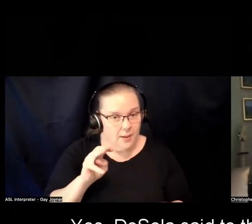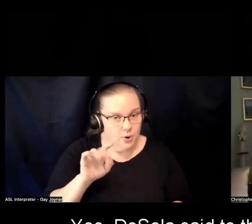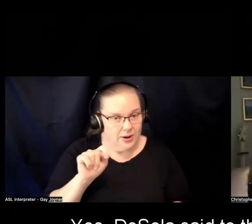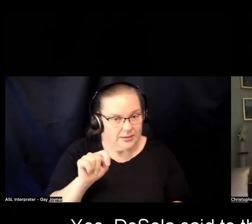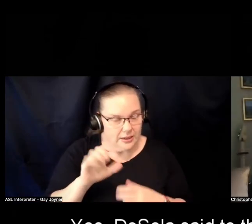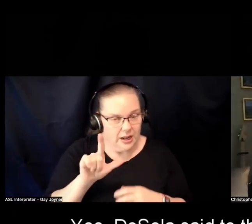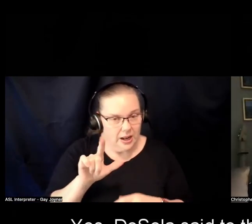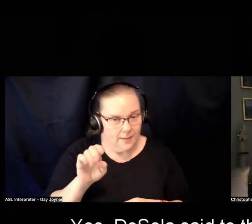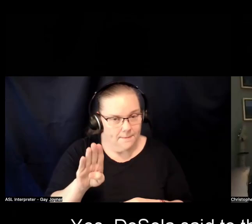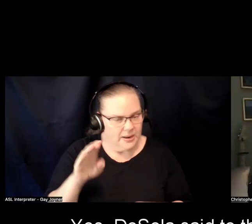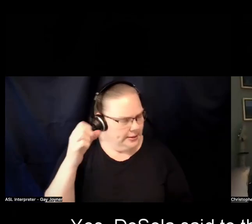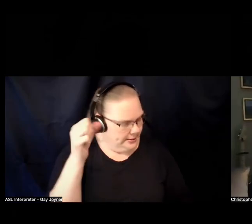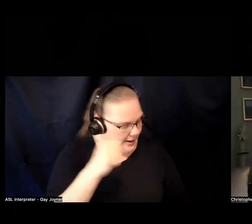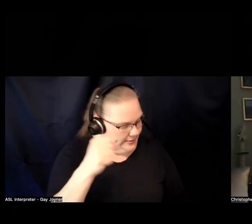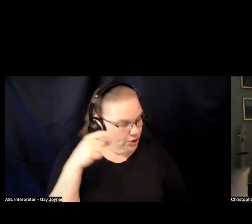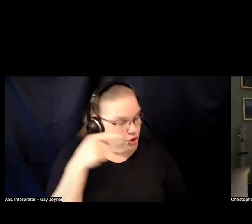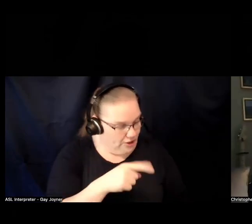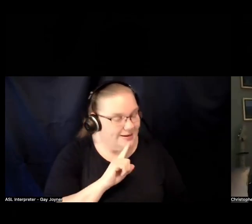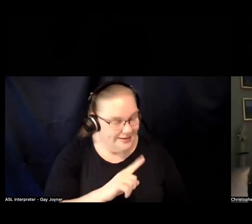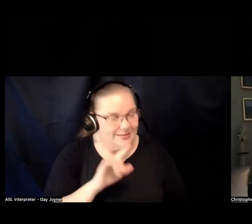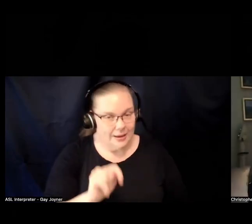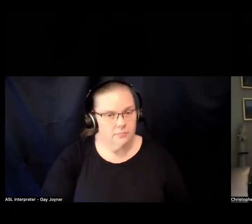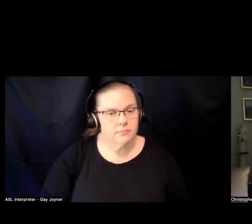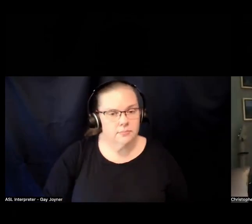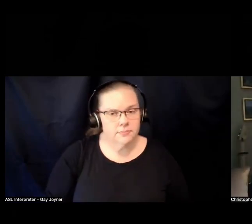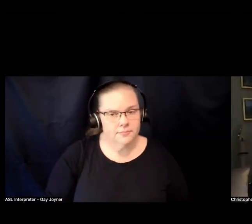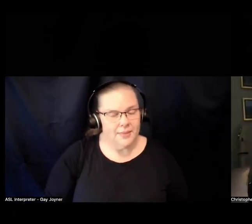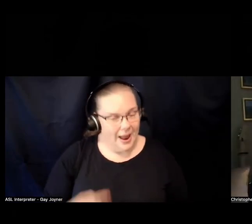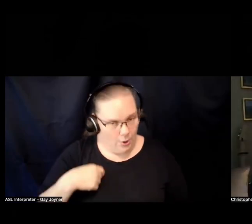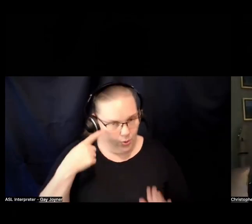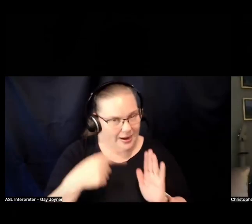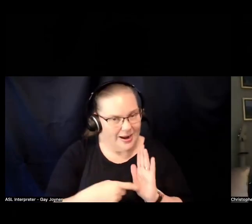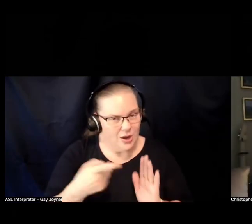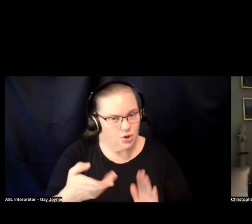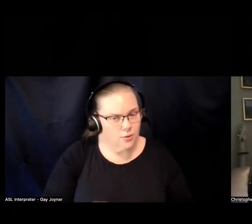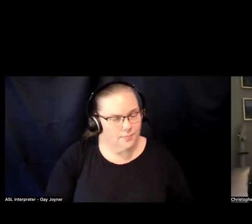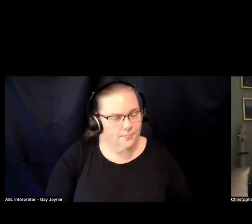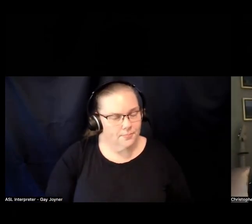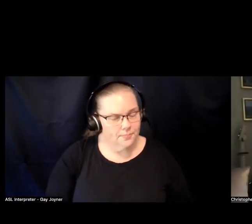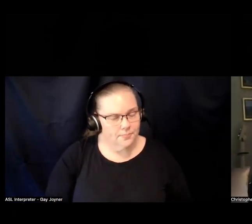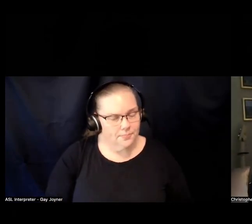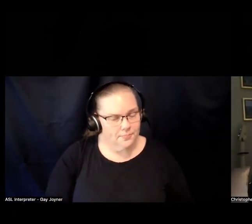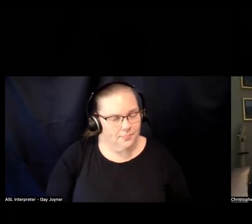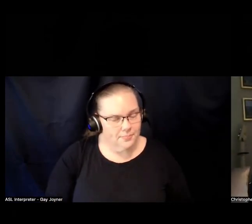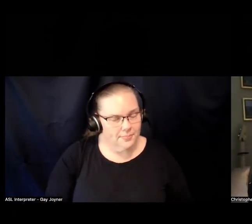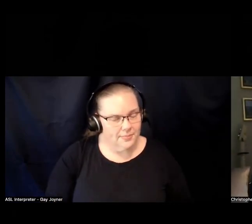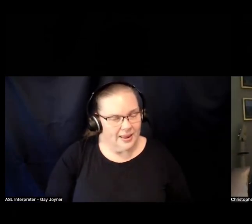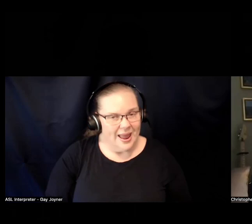"Yes," De Sola said to the senator, "she's it. I recognize her." Time seemed to stand